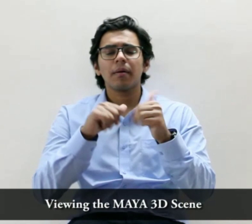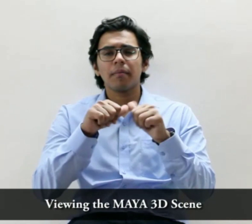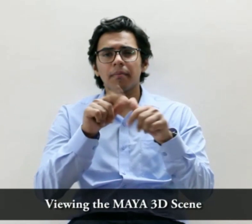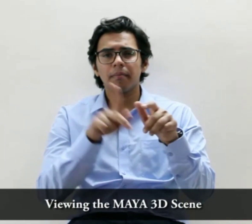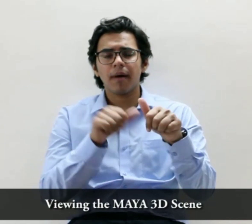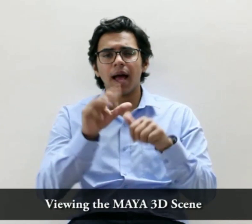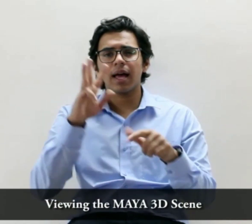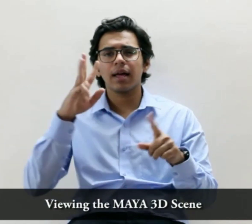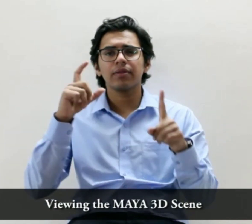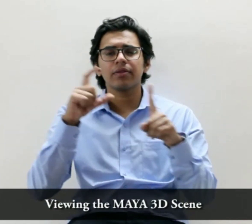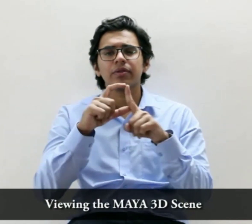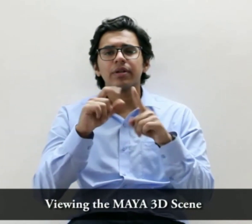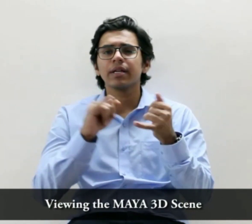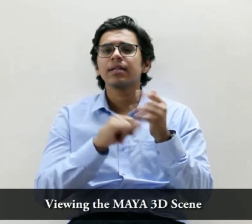Scene.